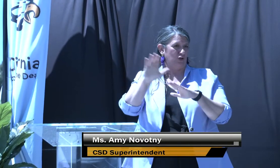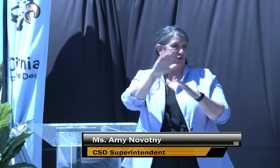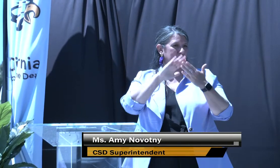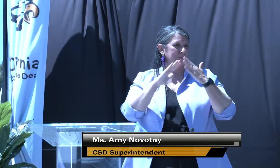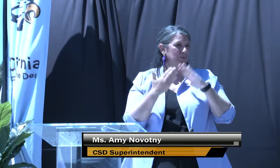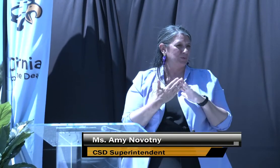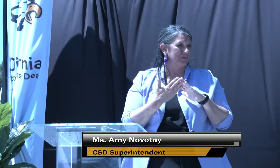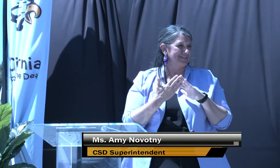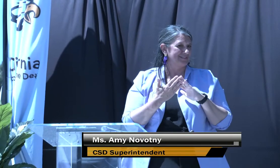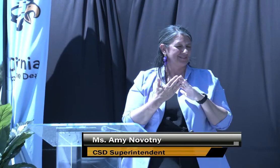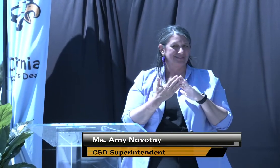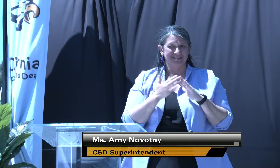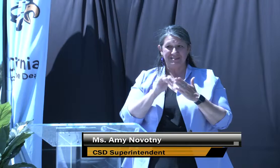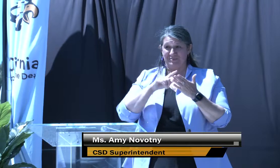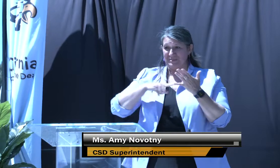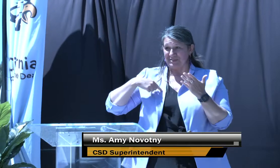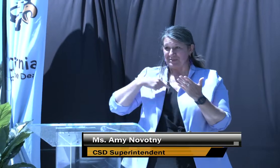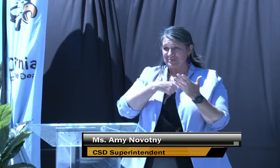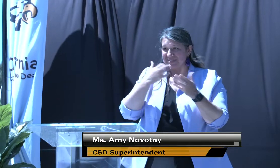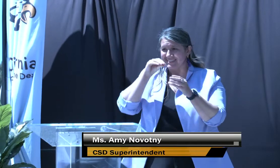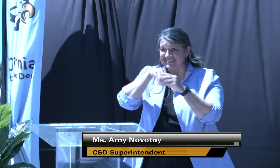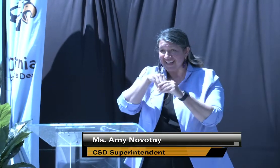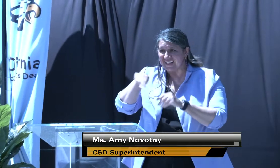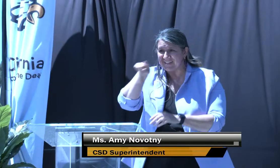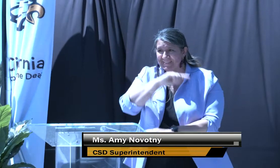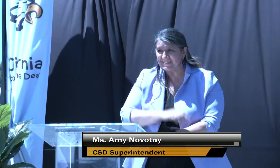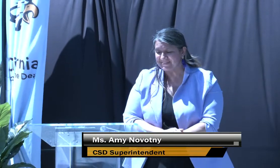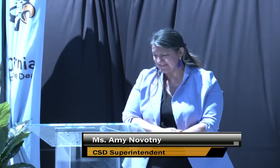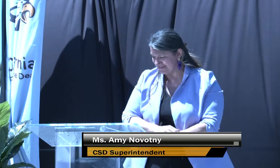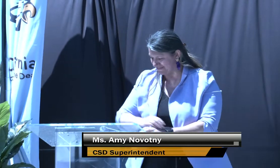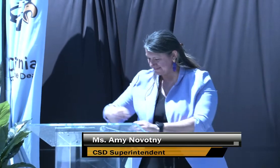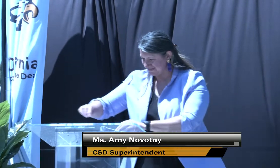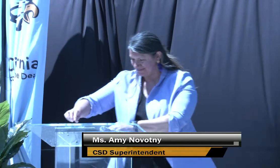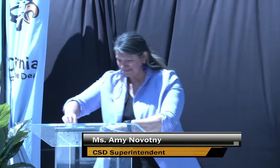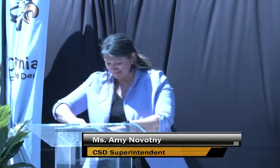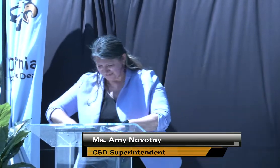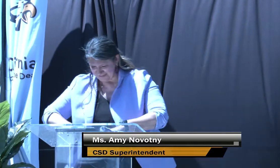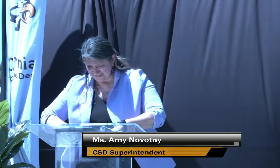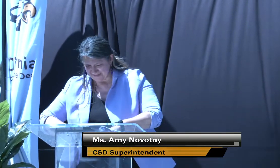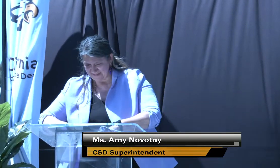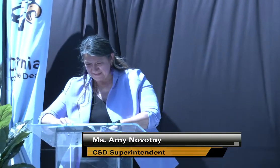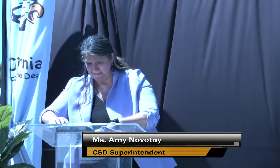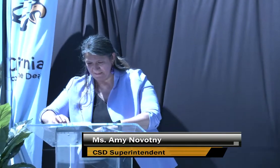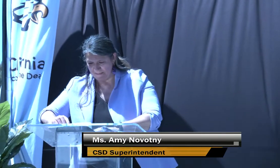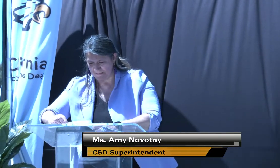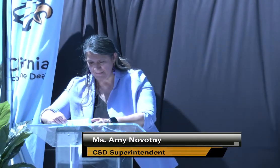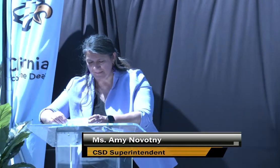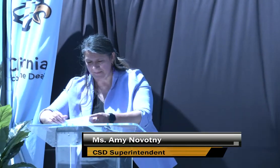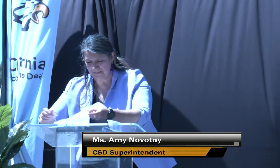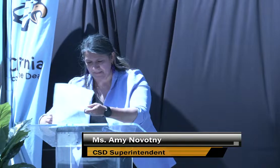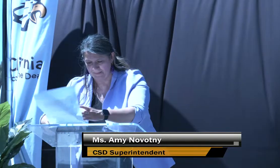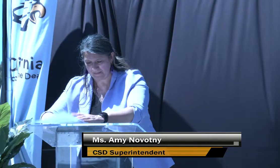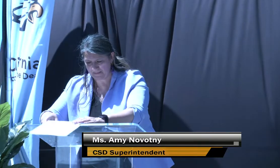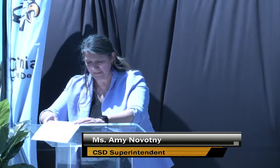yourself, and that will positively impact your community. And we want to see the best in you.